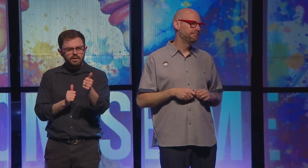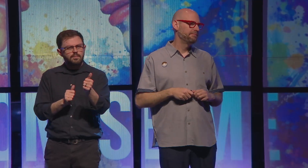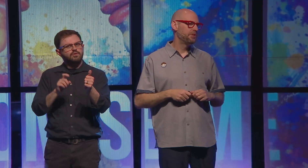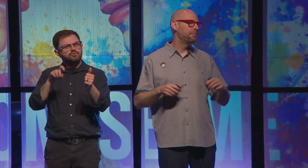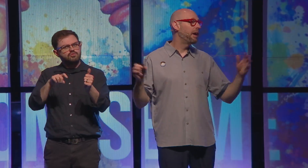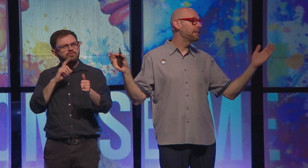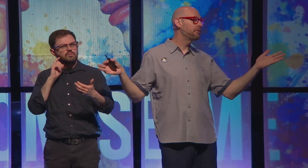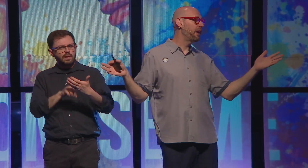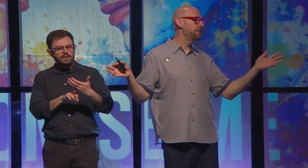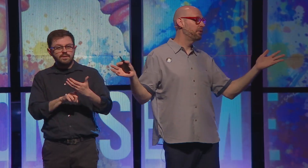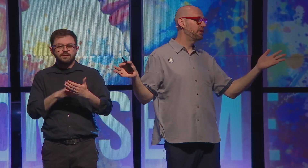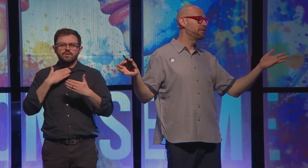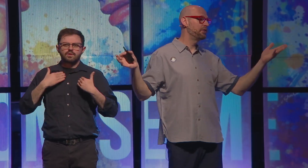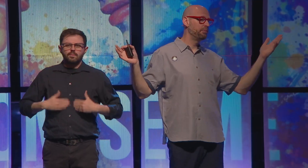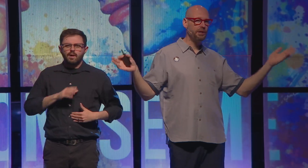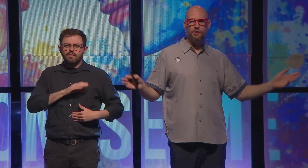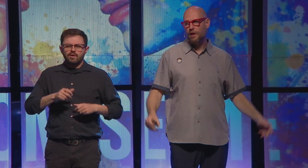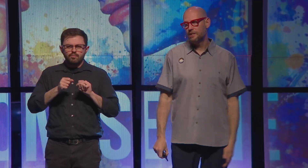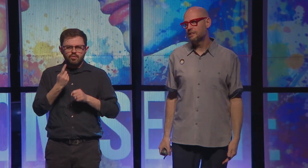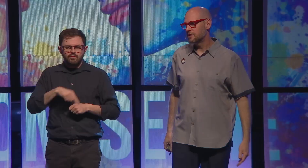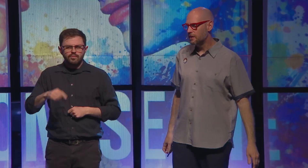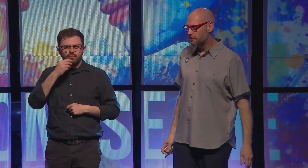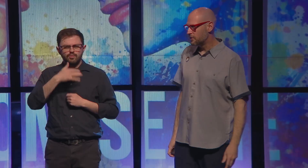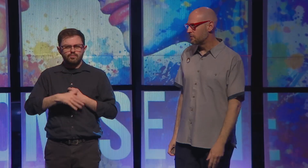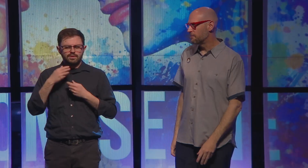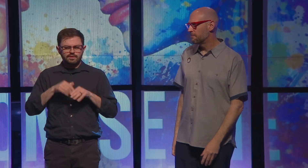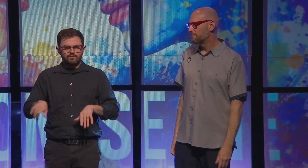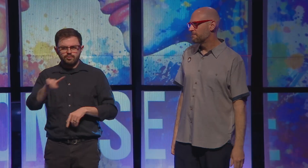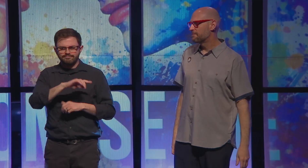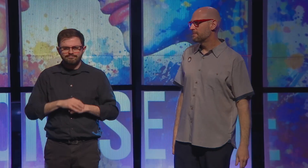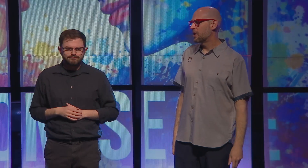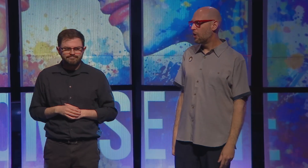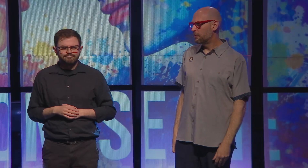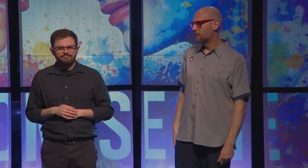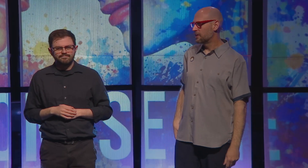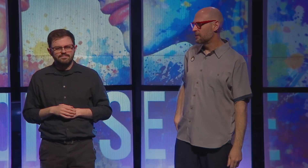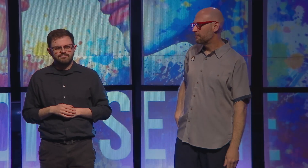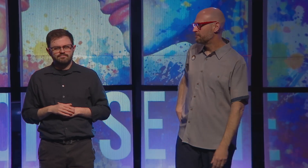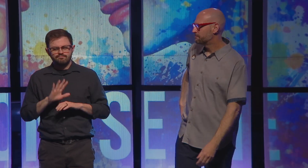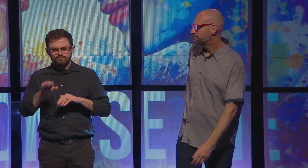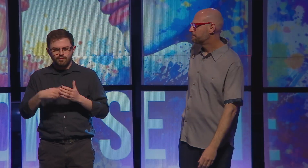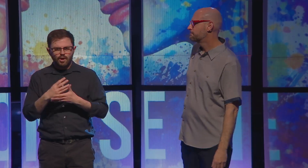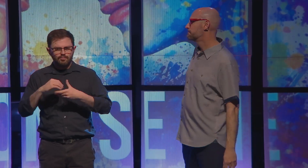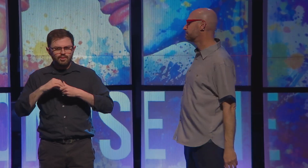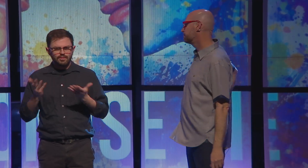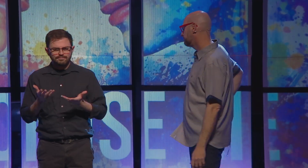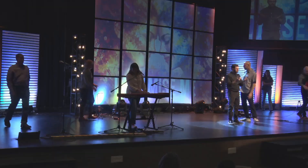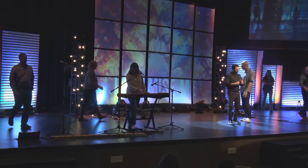So the body of Christ broken for you, the blood of Christ shed for you, all belong here.